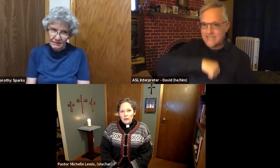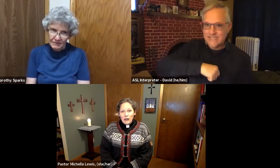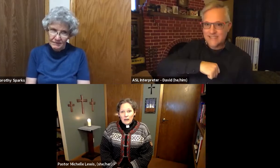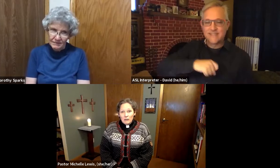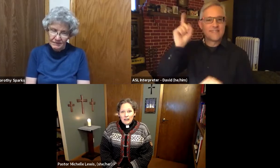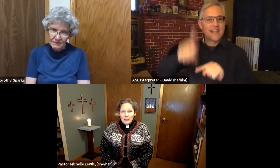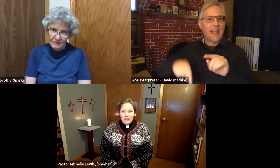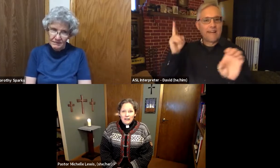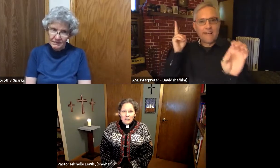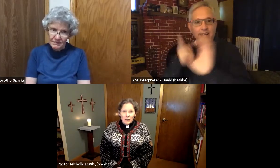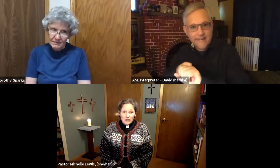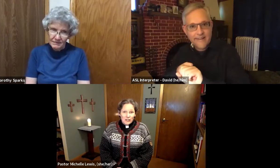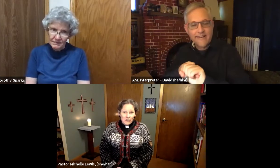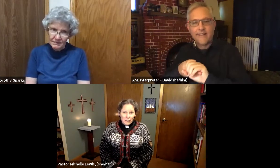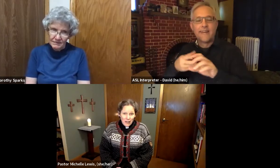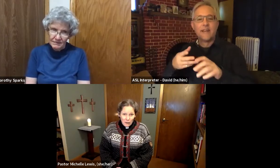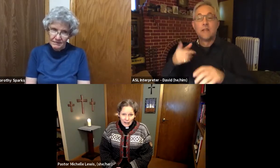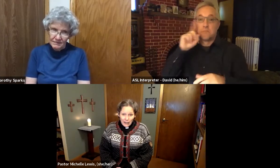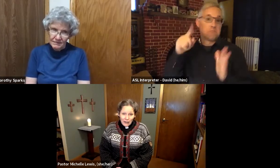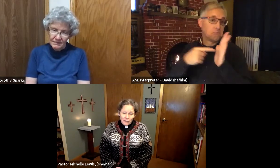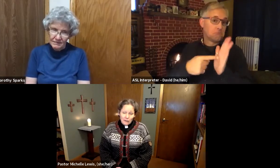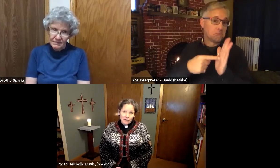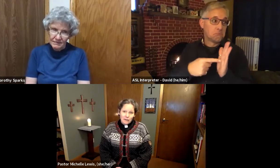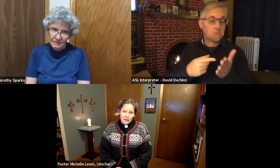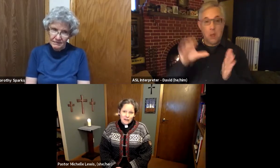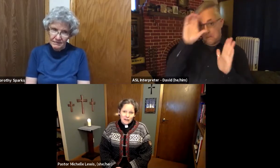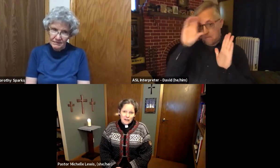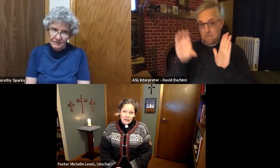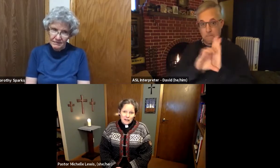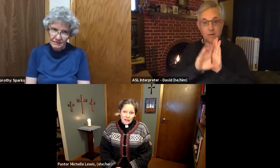So it might be pictures of your family.